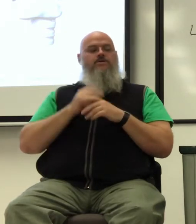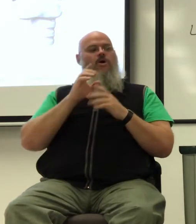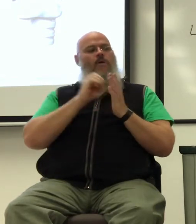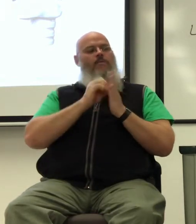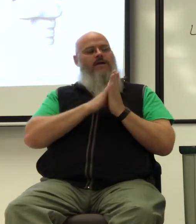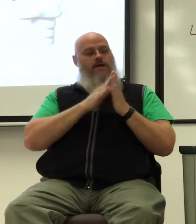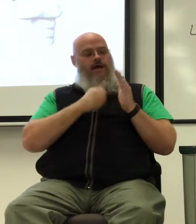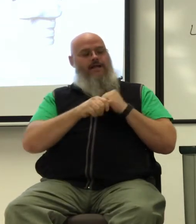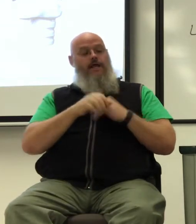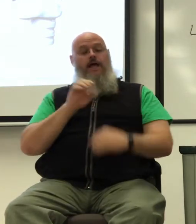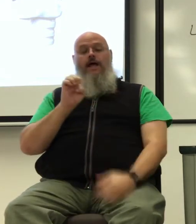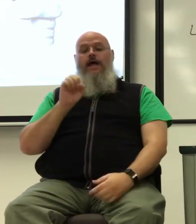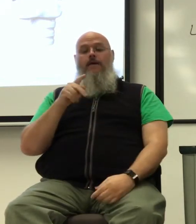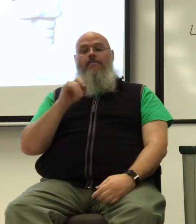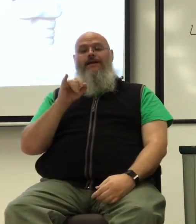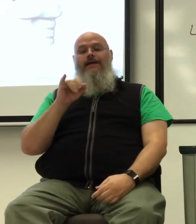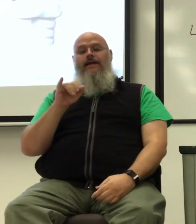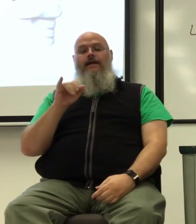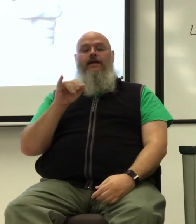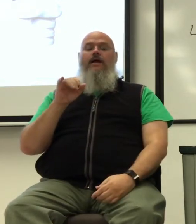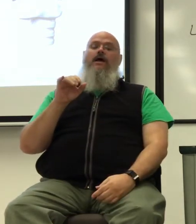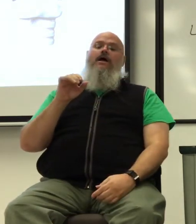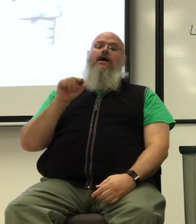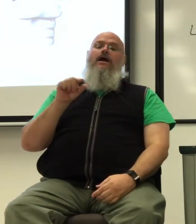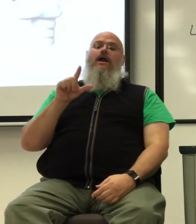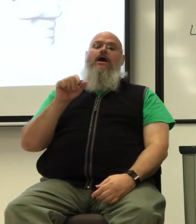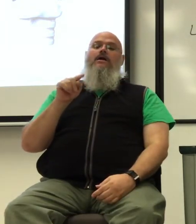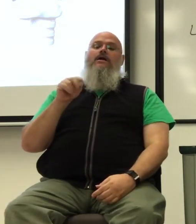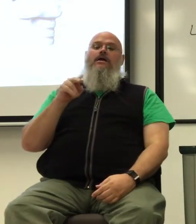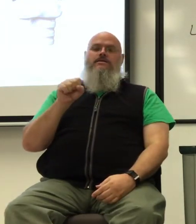glottis, epiglottis, which is a cartilage.